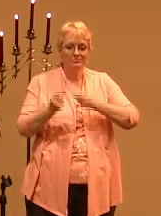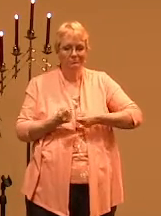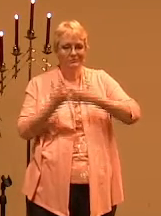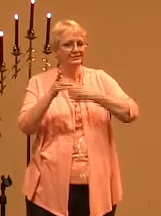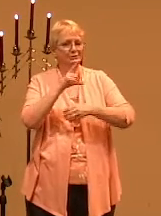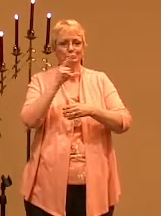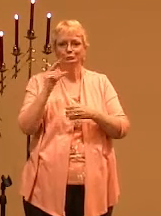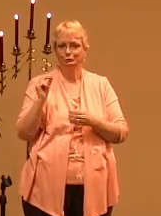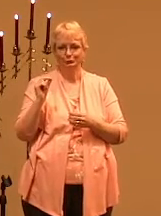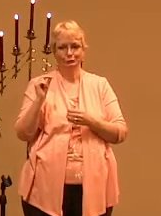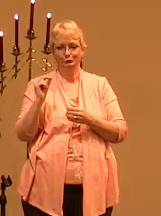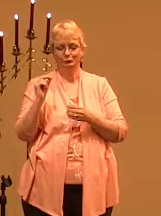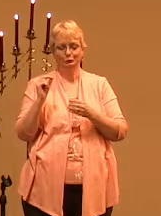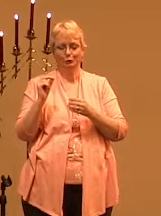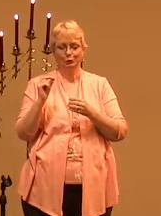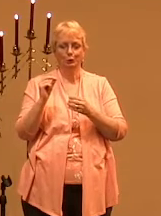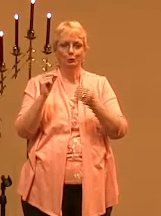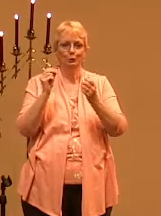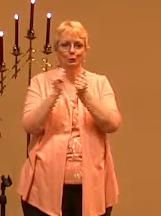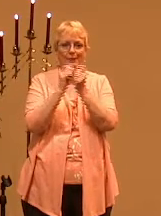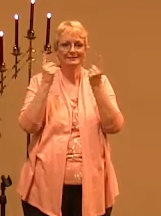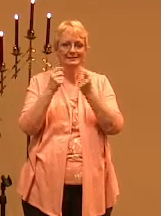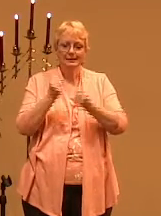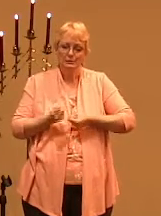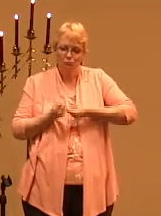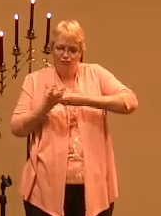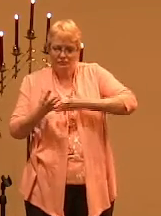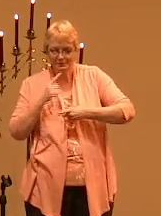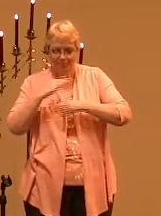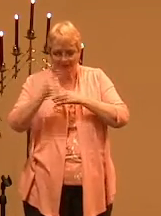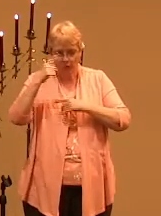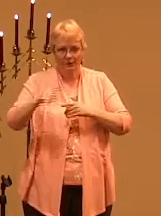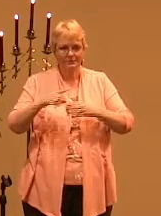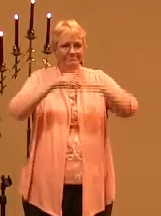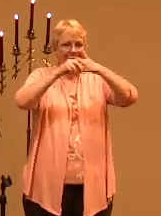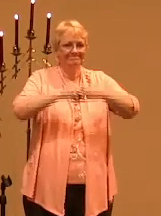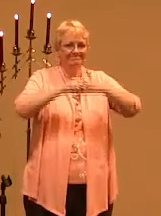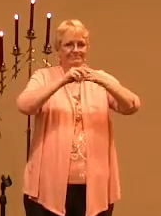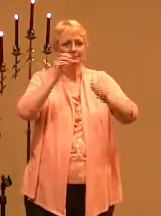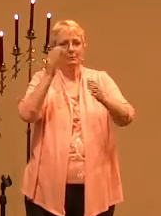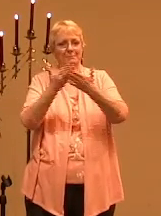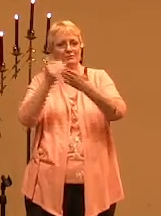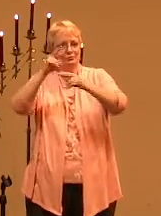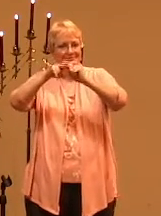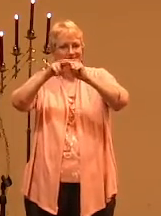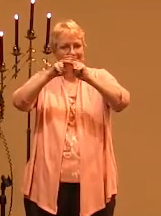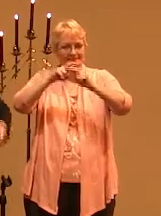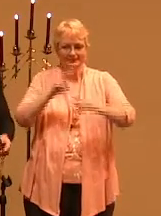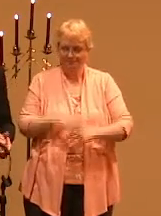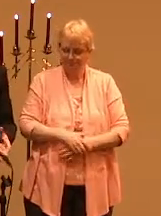be no forgiveness. And he shed his precious blood for us. Turn and greet one another before you're seated.